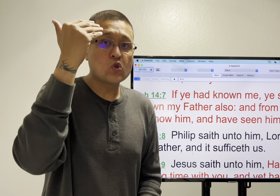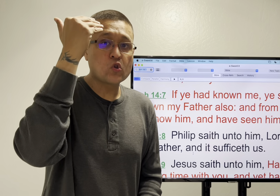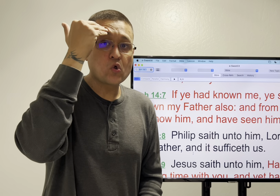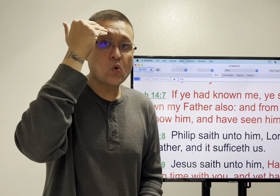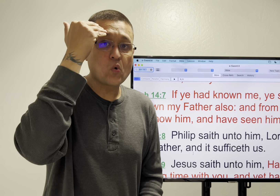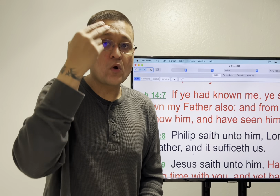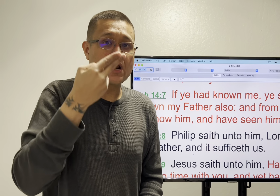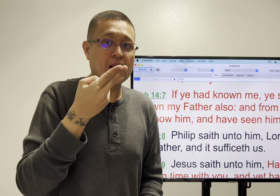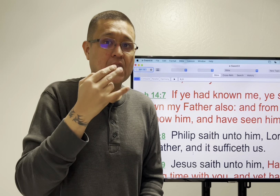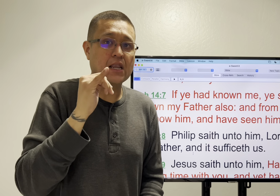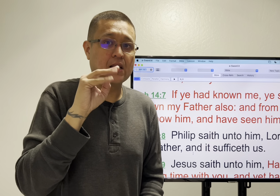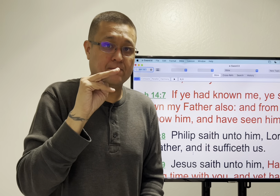ye know him